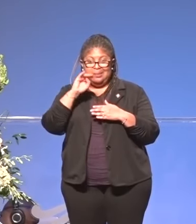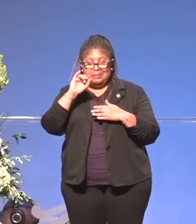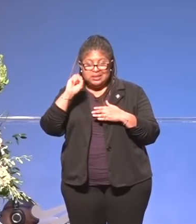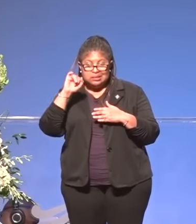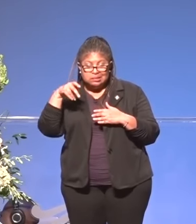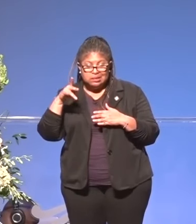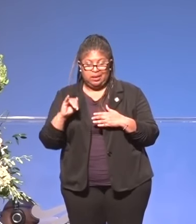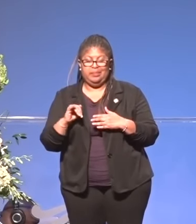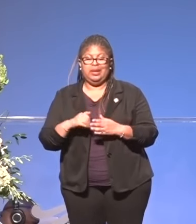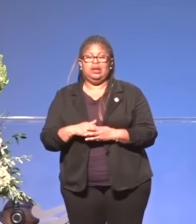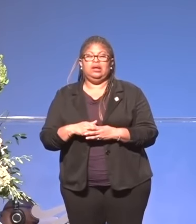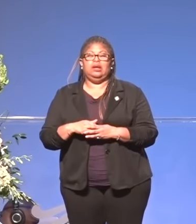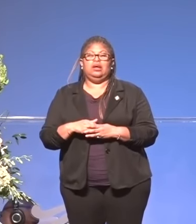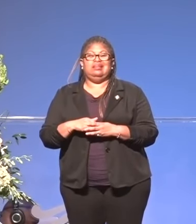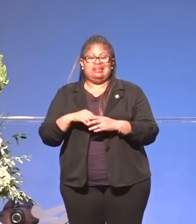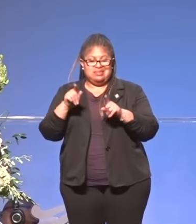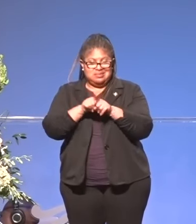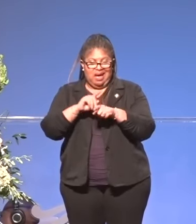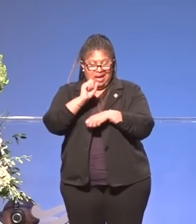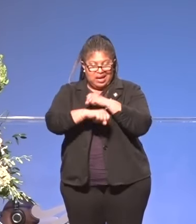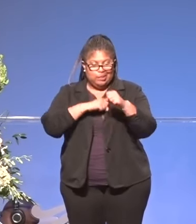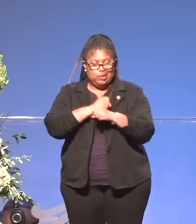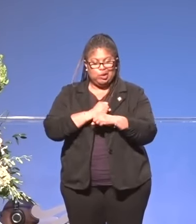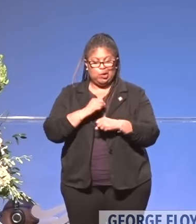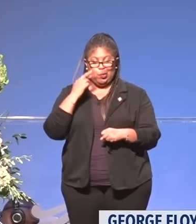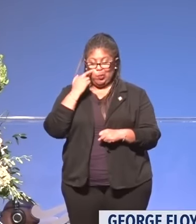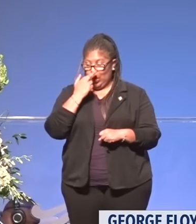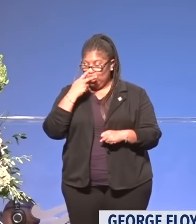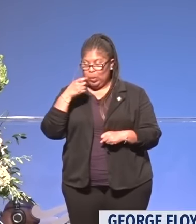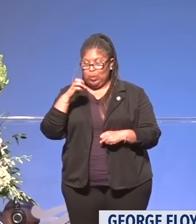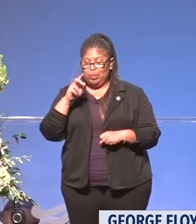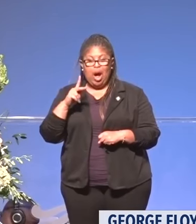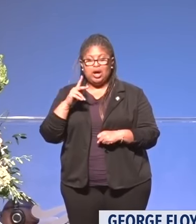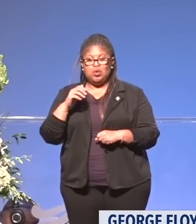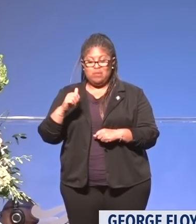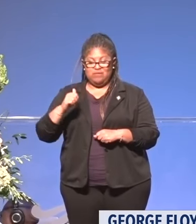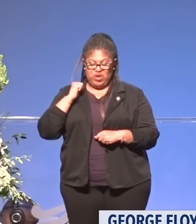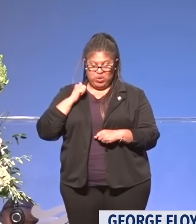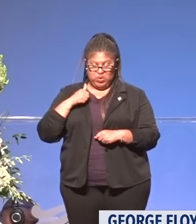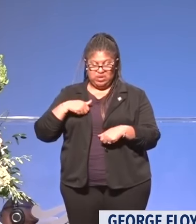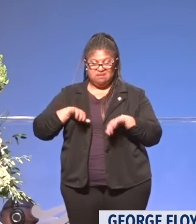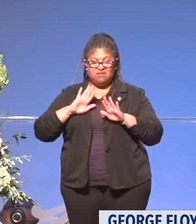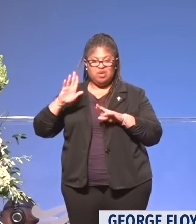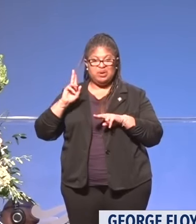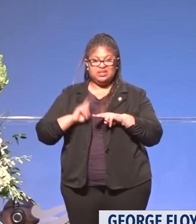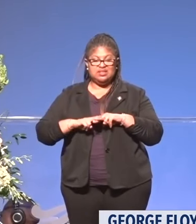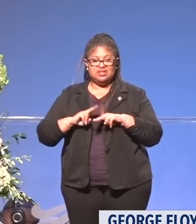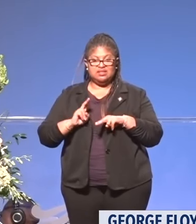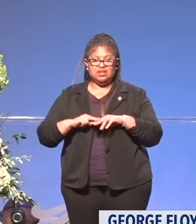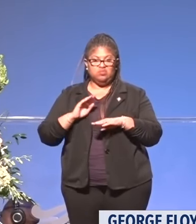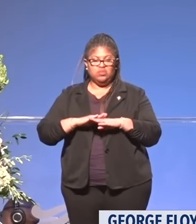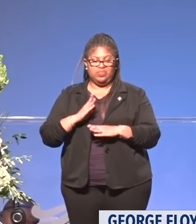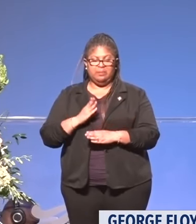Same year that Rosa Parks refused to give up the back seat of on the bus.